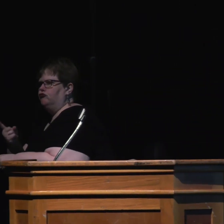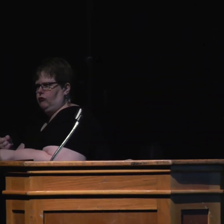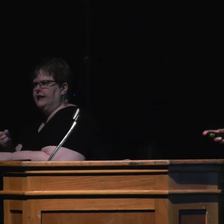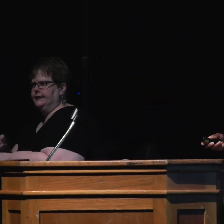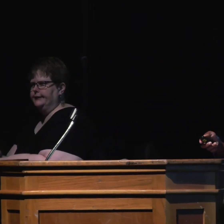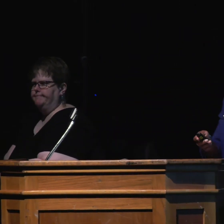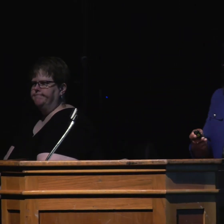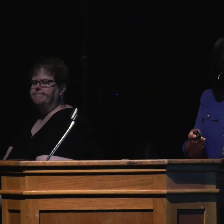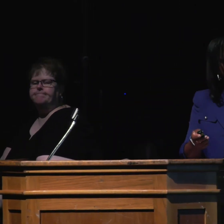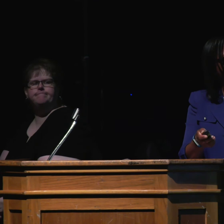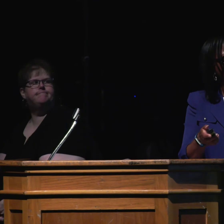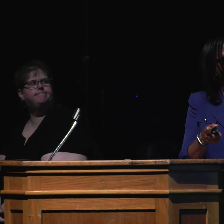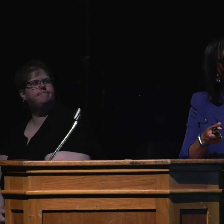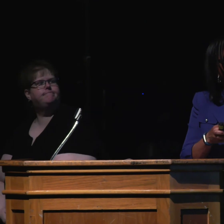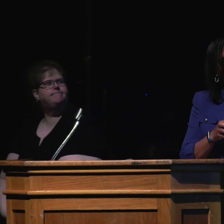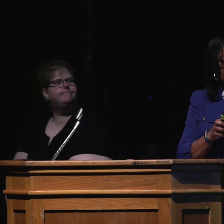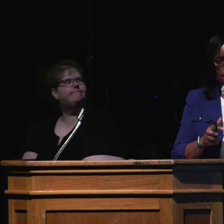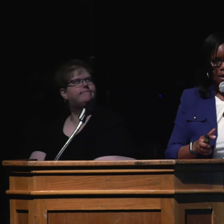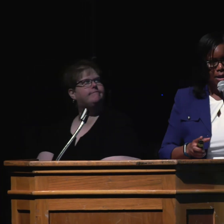right?